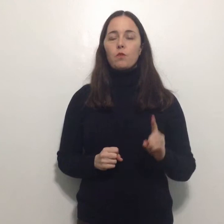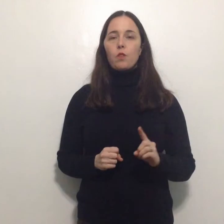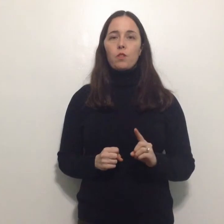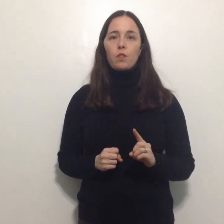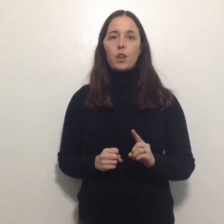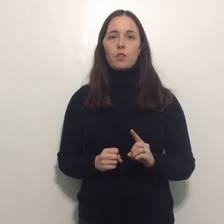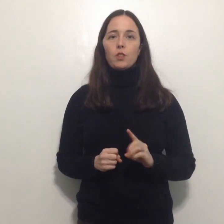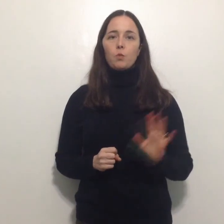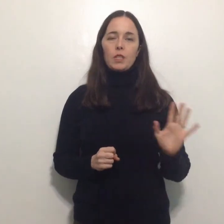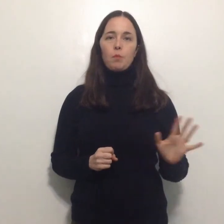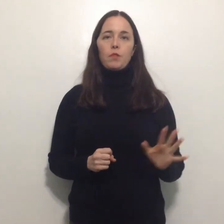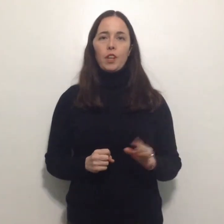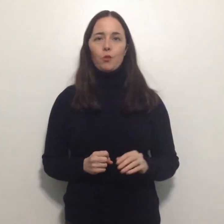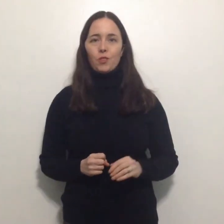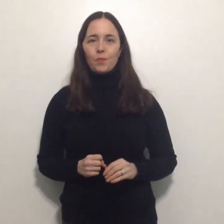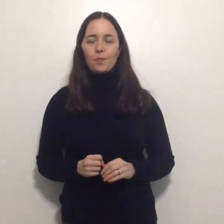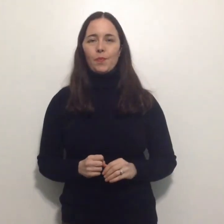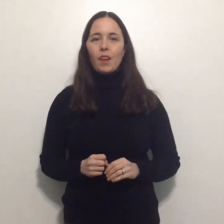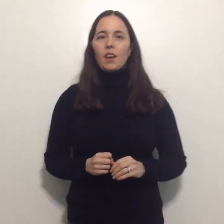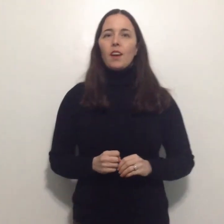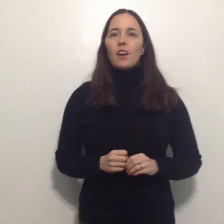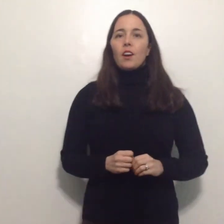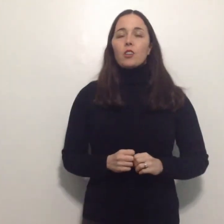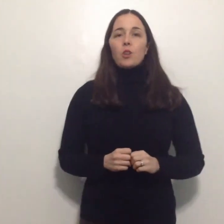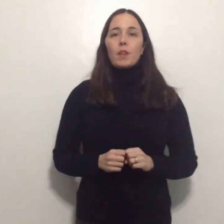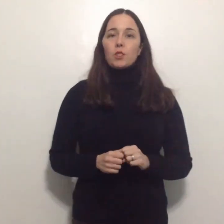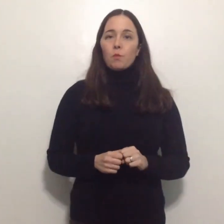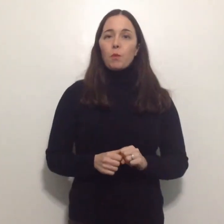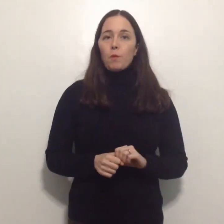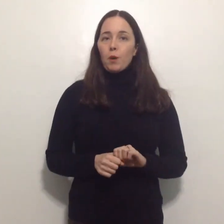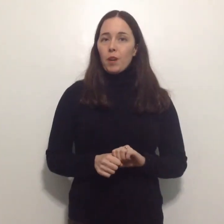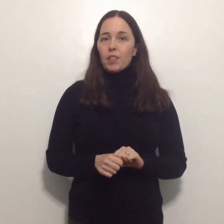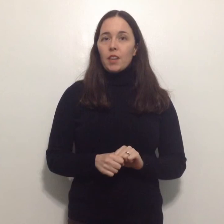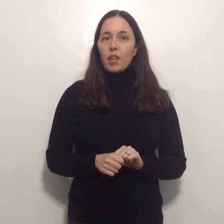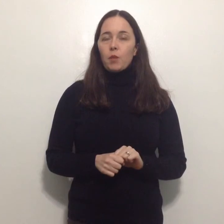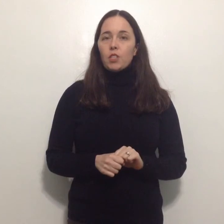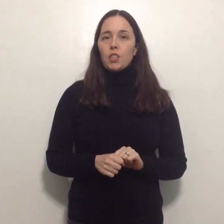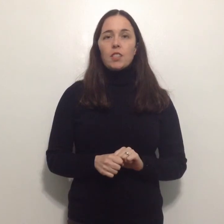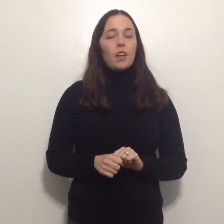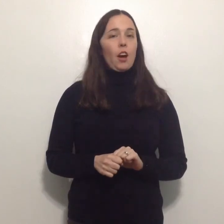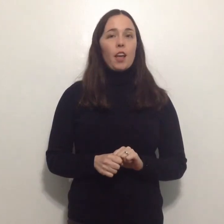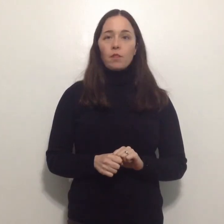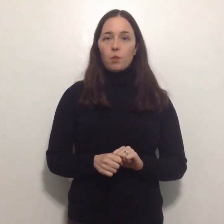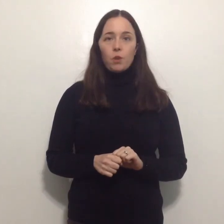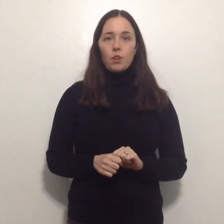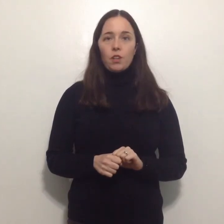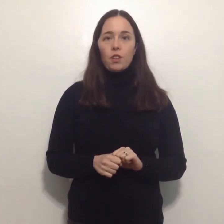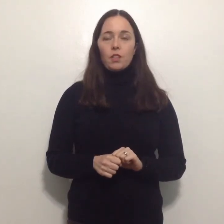fourth verses will be separate videos. Some things to remember about American Sign Language is that not every word is going